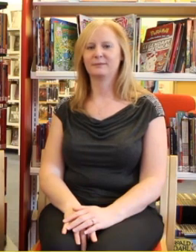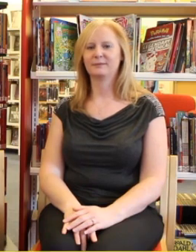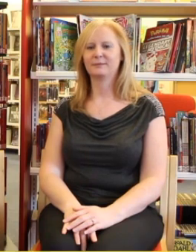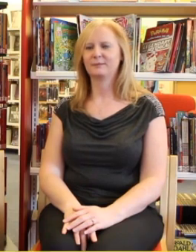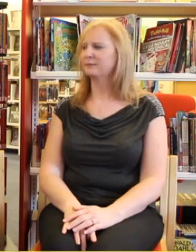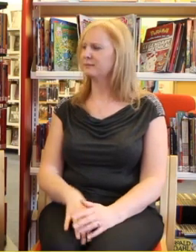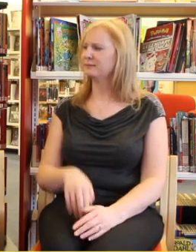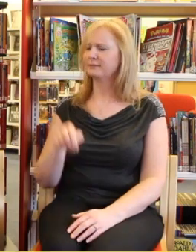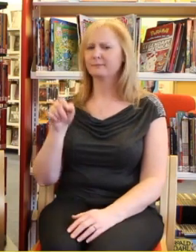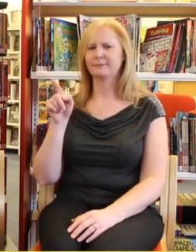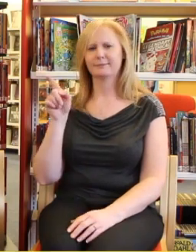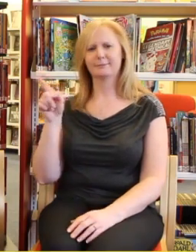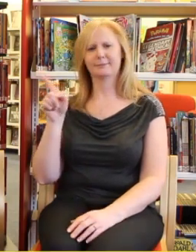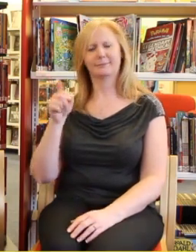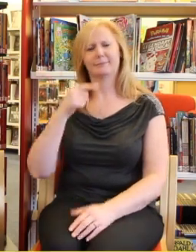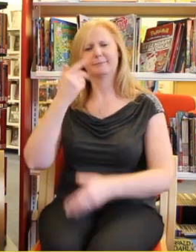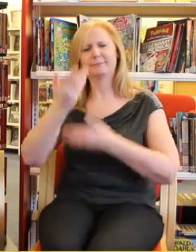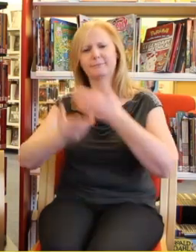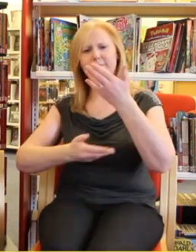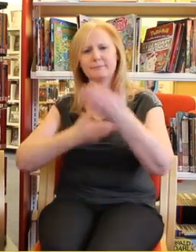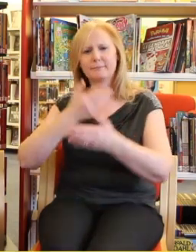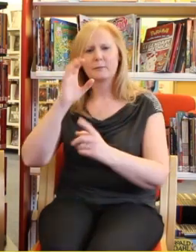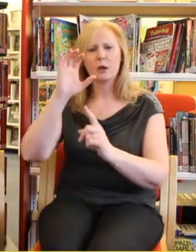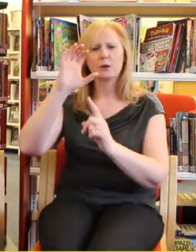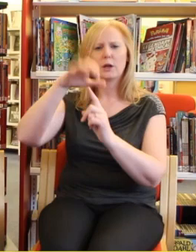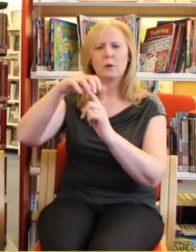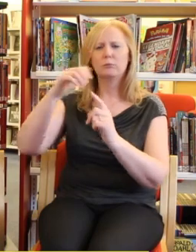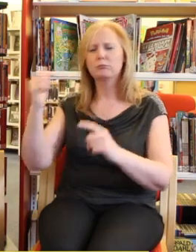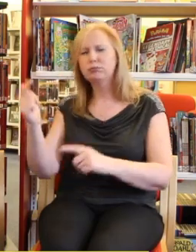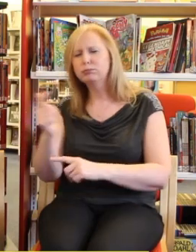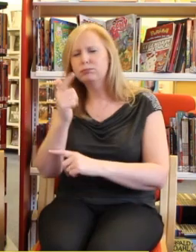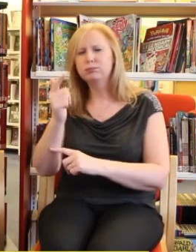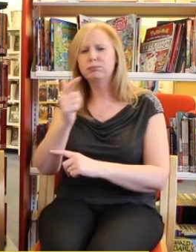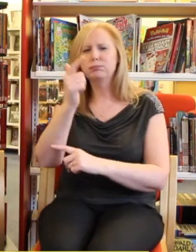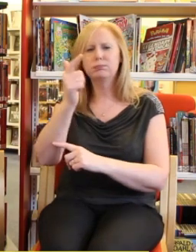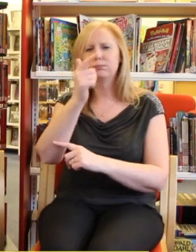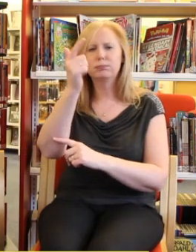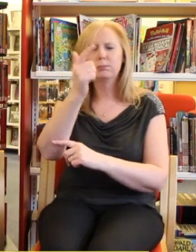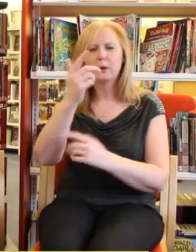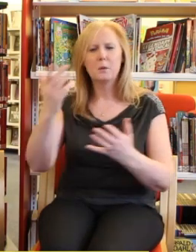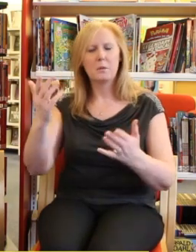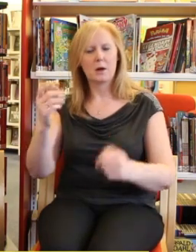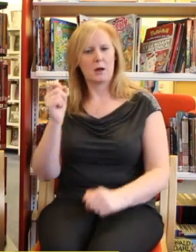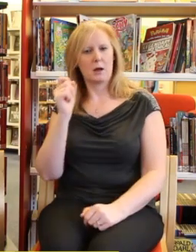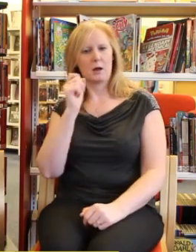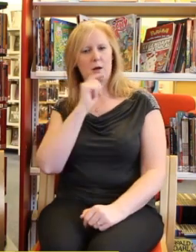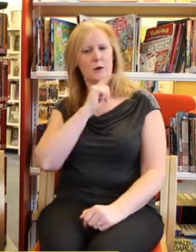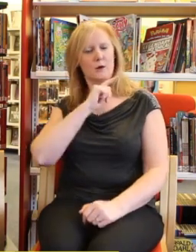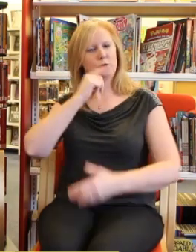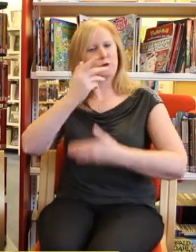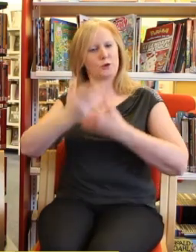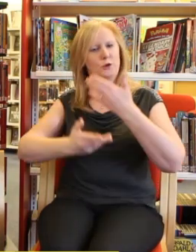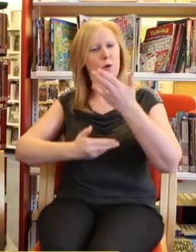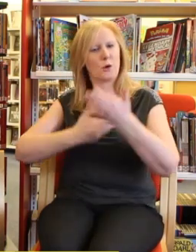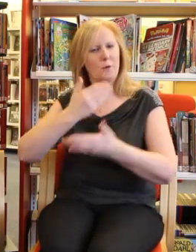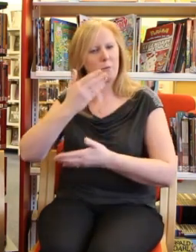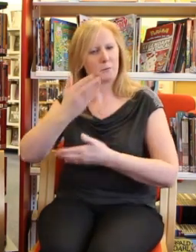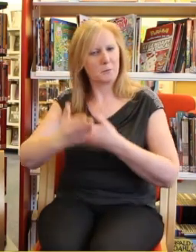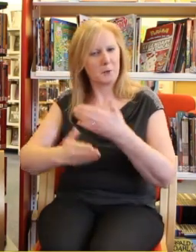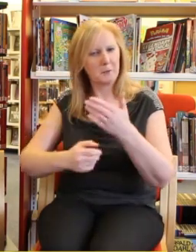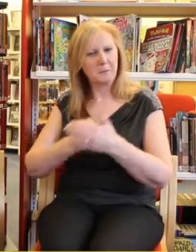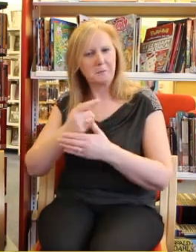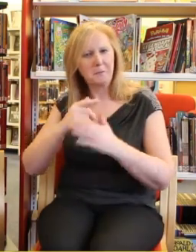This is the tale of a town far away where a curious story unfolded one day.